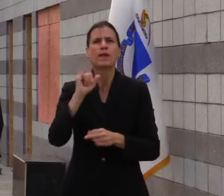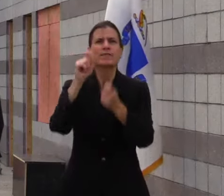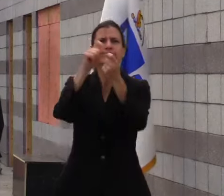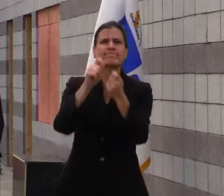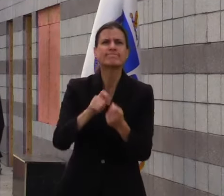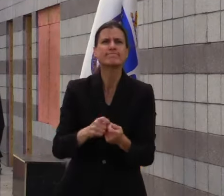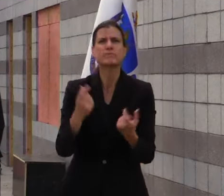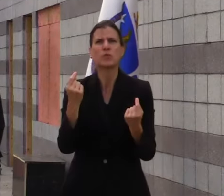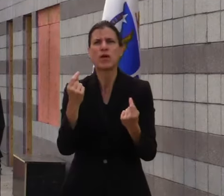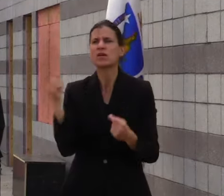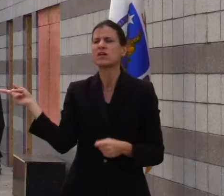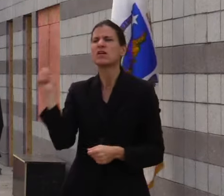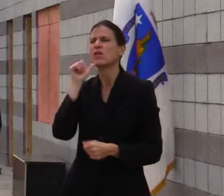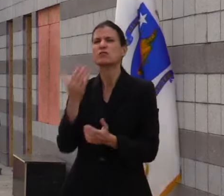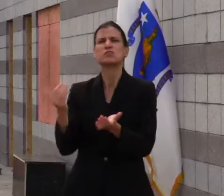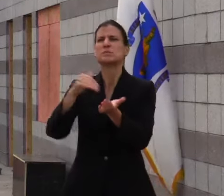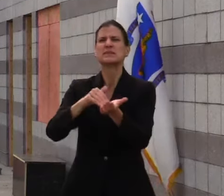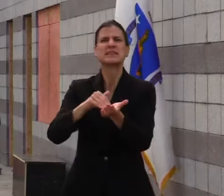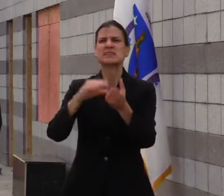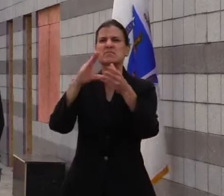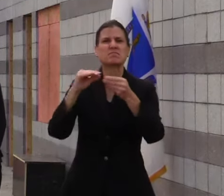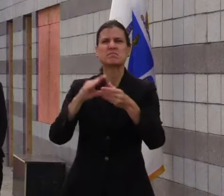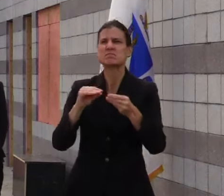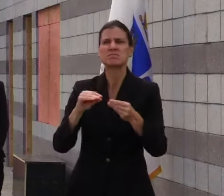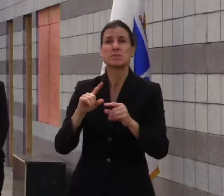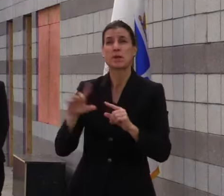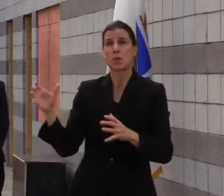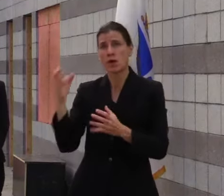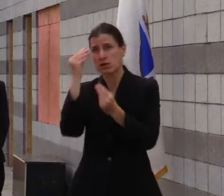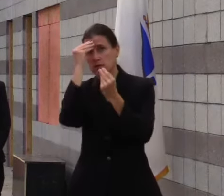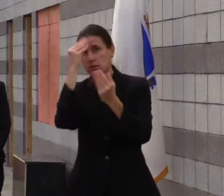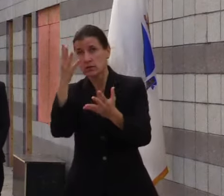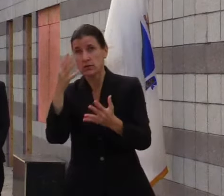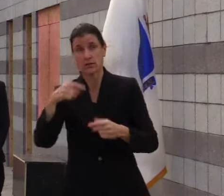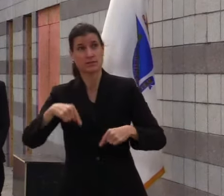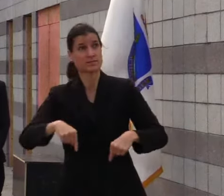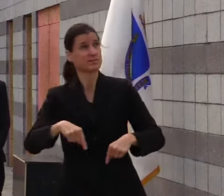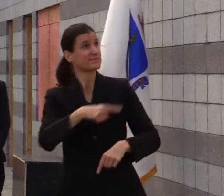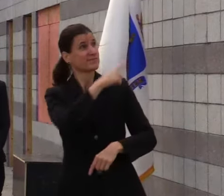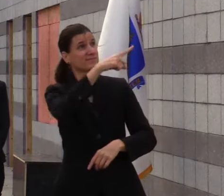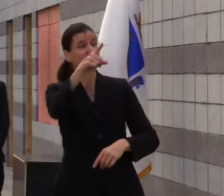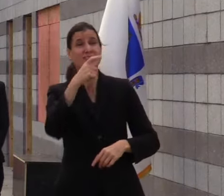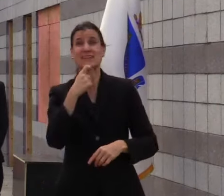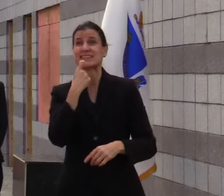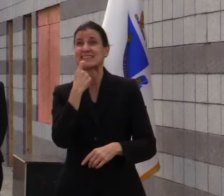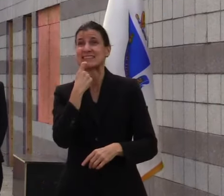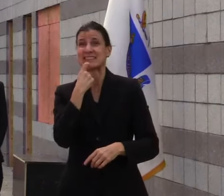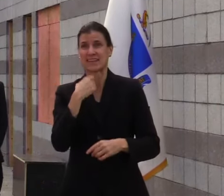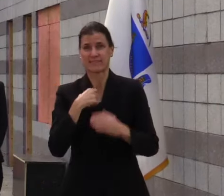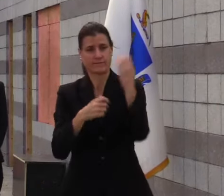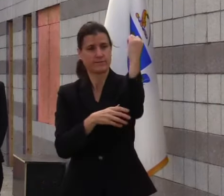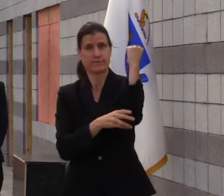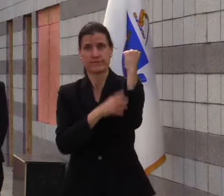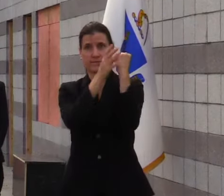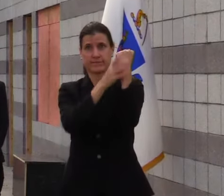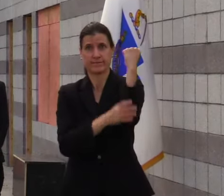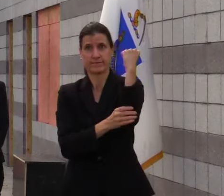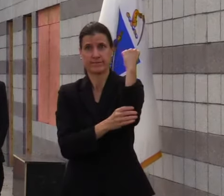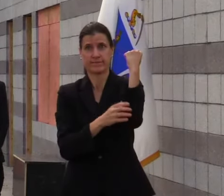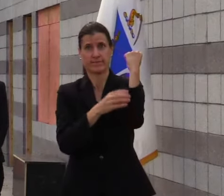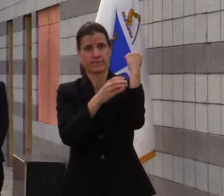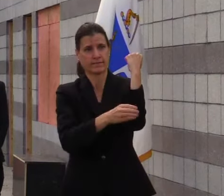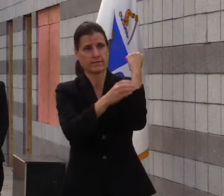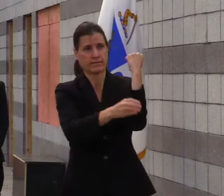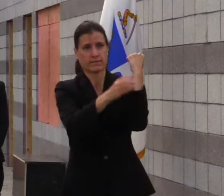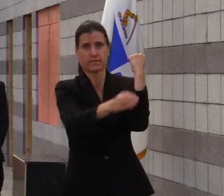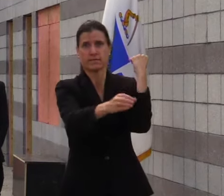erected 100% of the steel necessary for the viaducts that are a critical part of this project, and the newly constructed